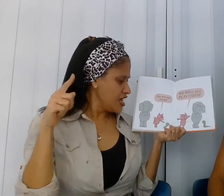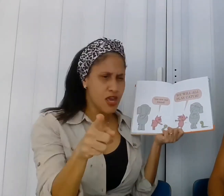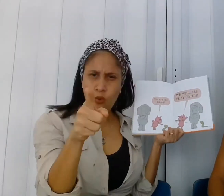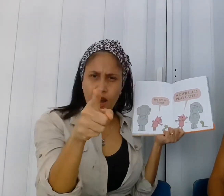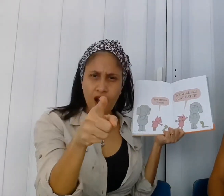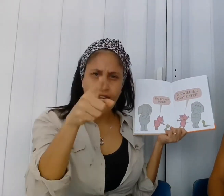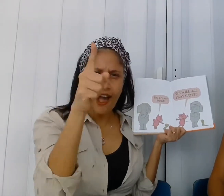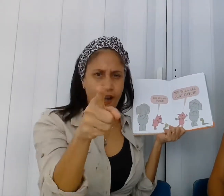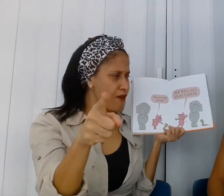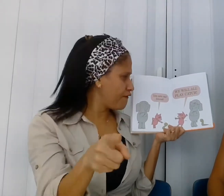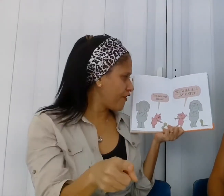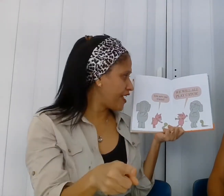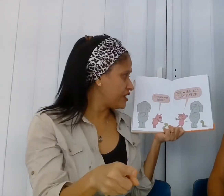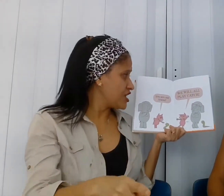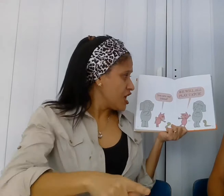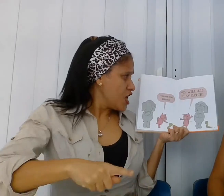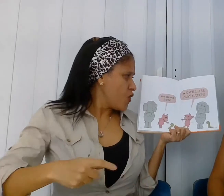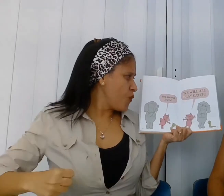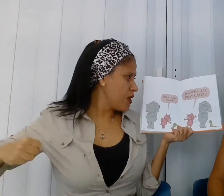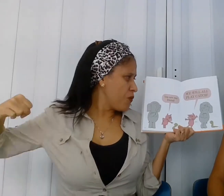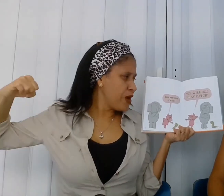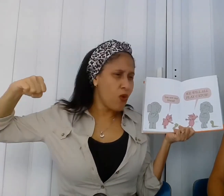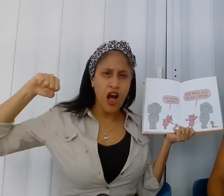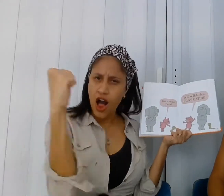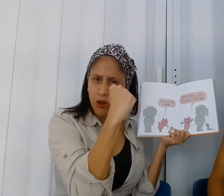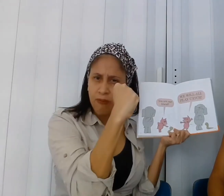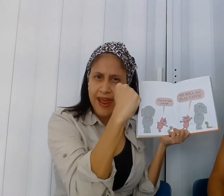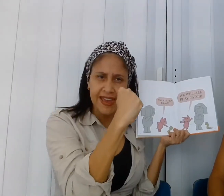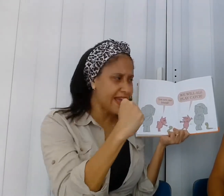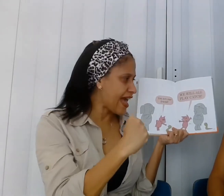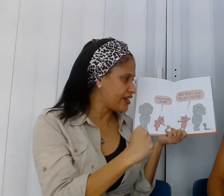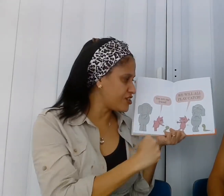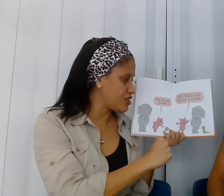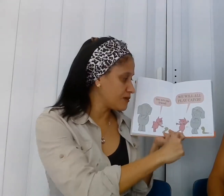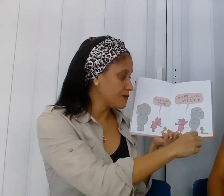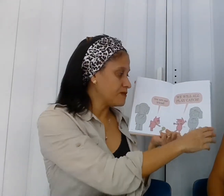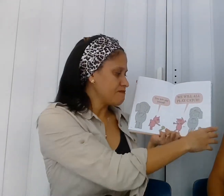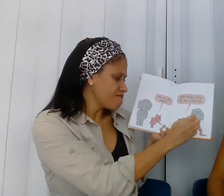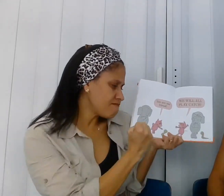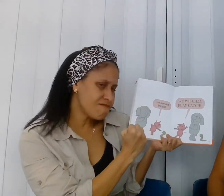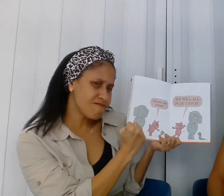You are our friend. We will all play catch.